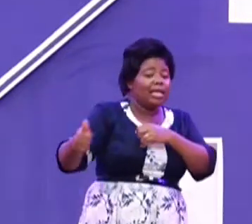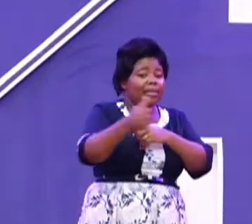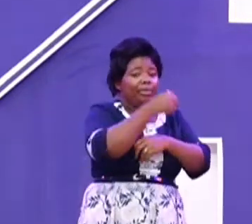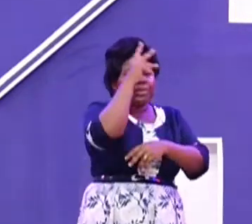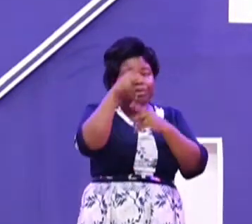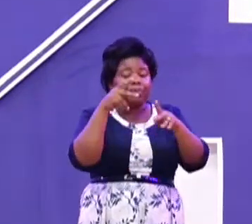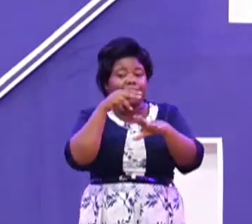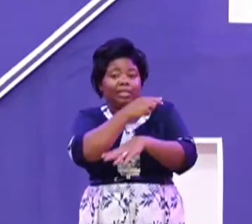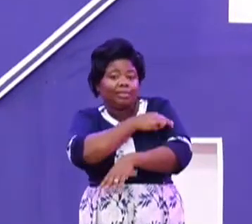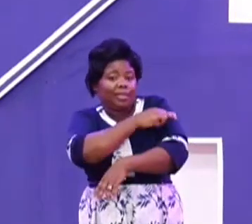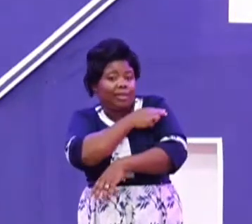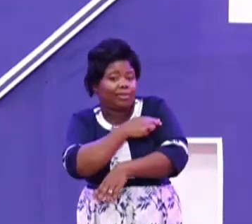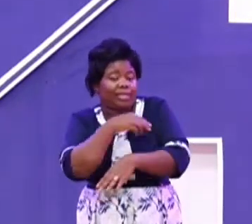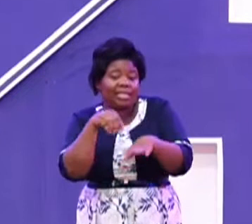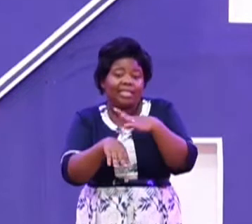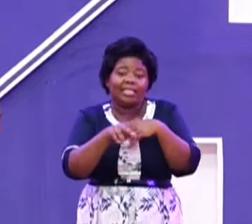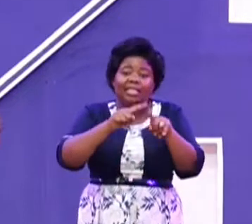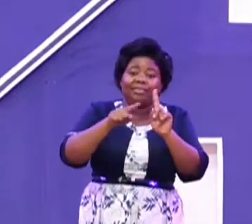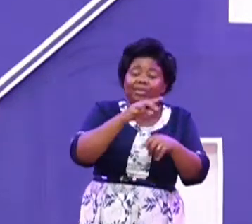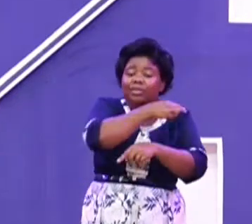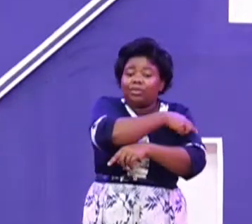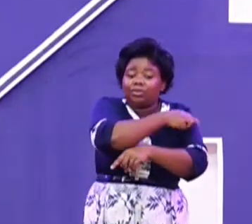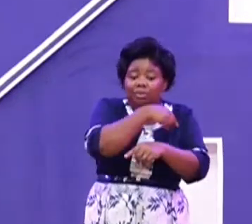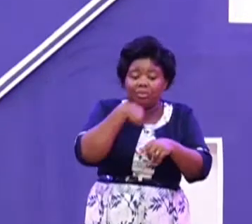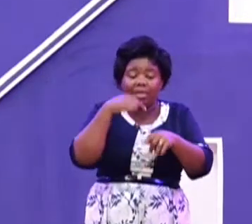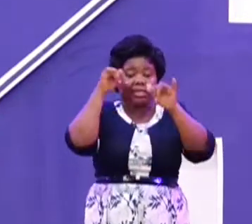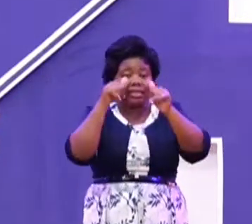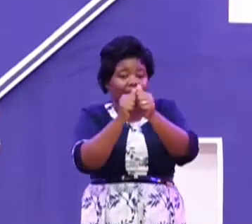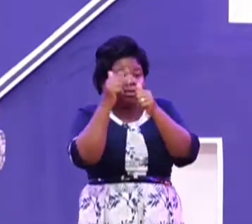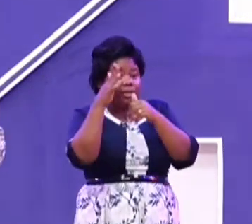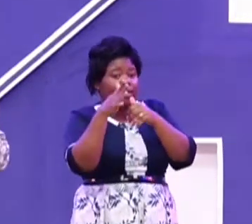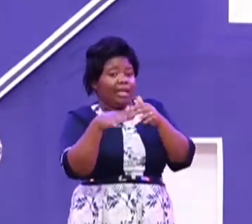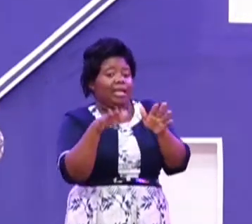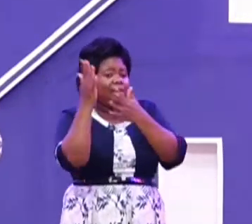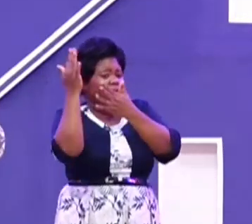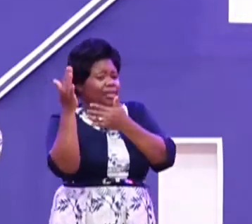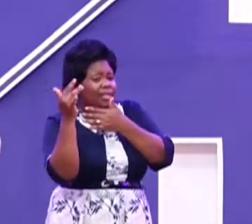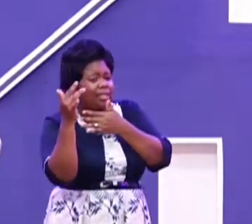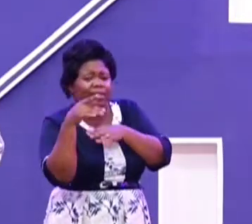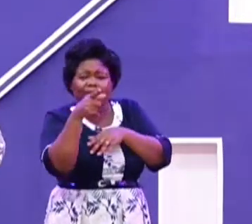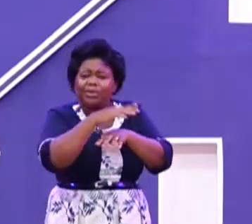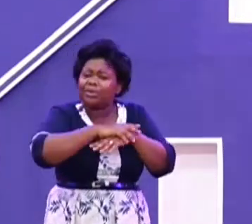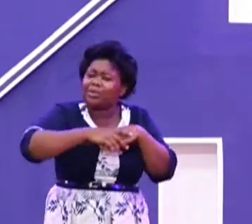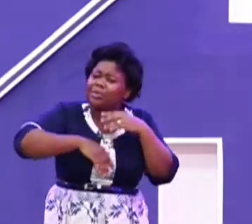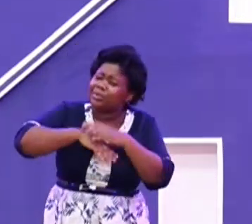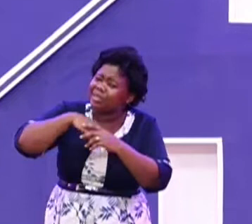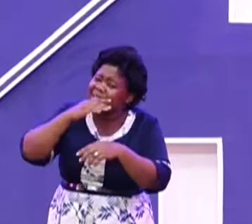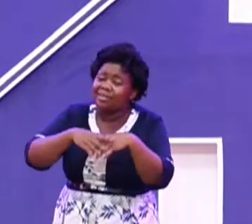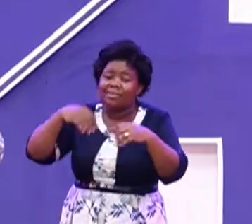In Ichirudu? I was there with them? And I waited? You did not do it to the list